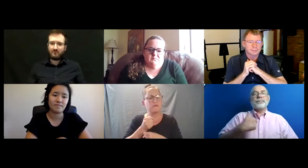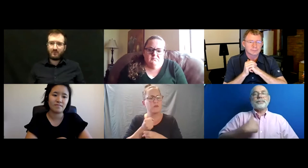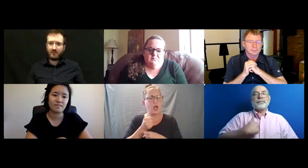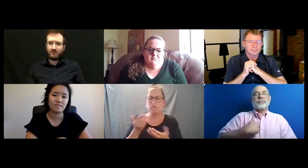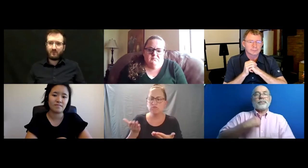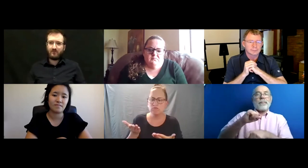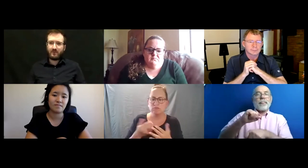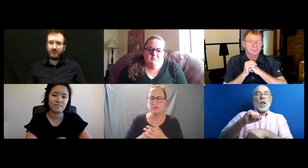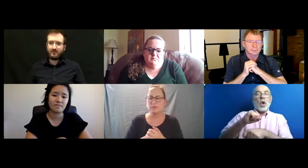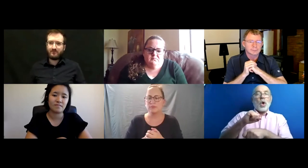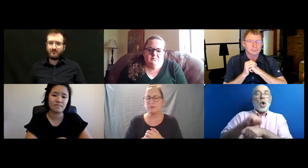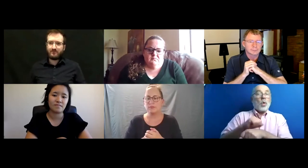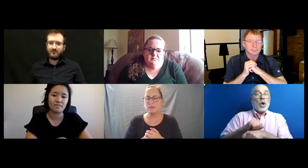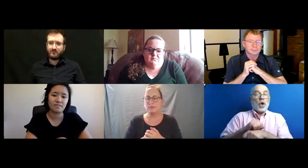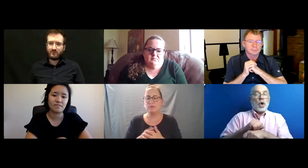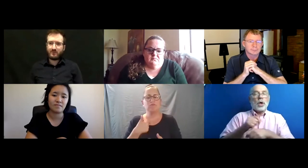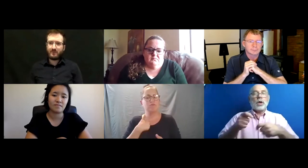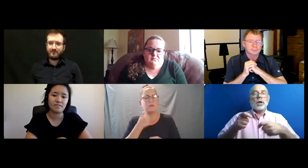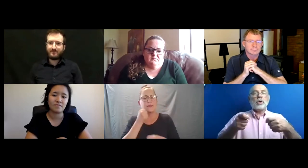Toronto. And where do you work?